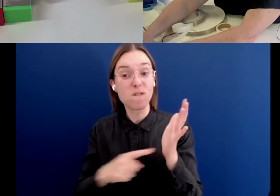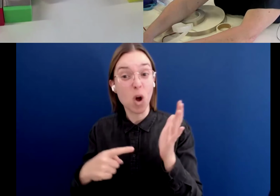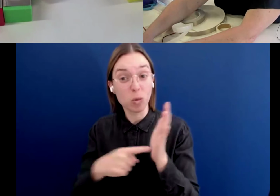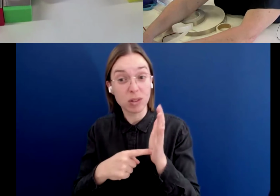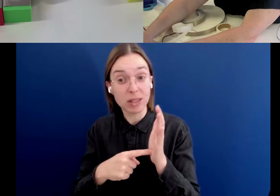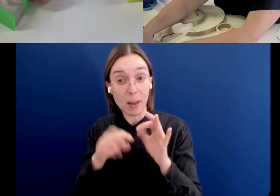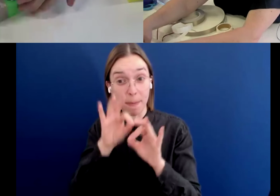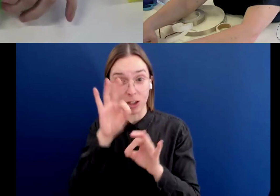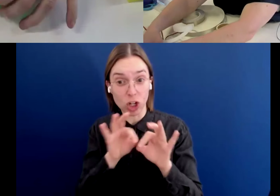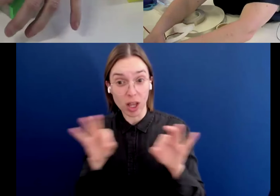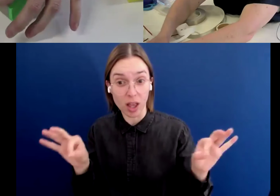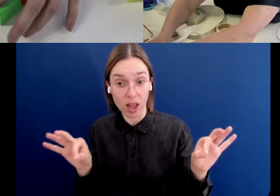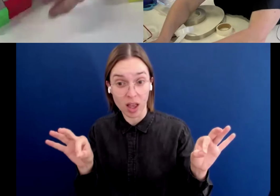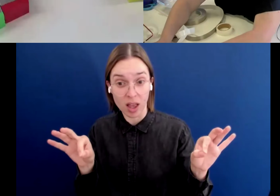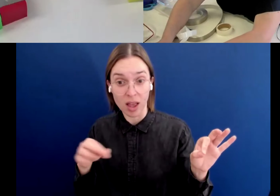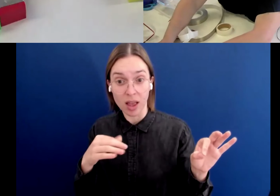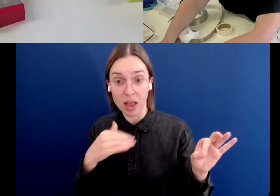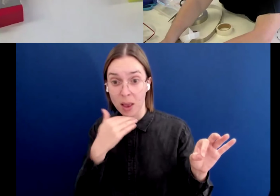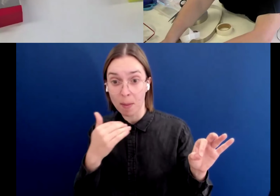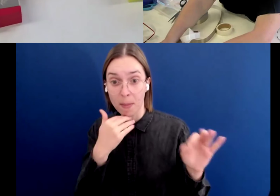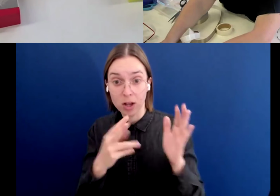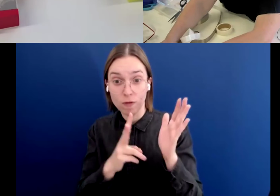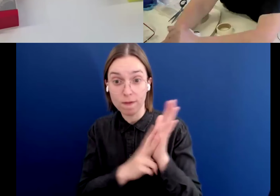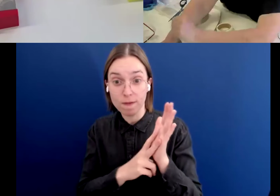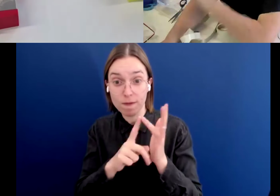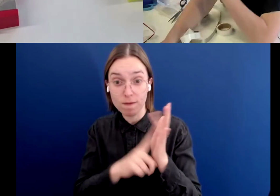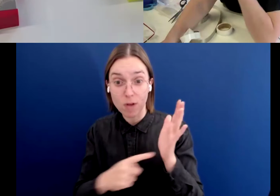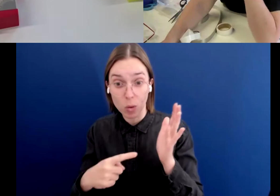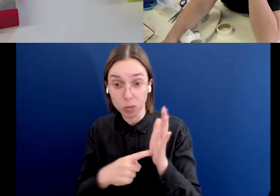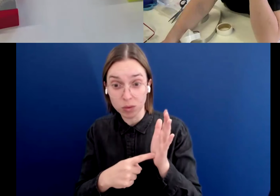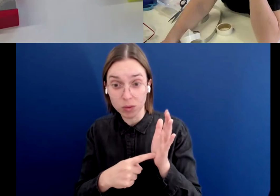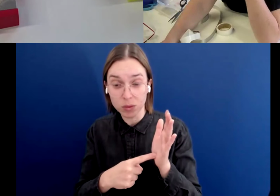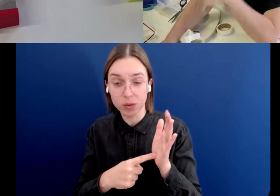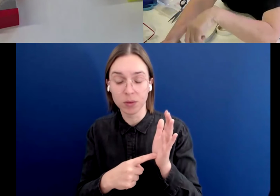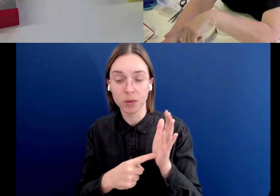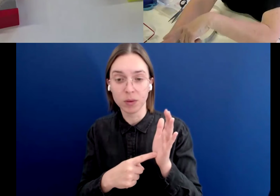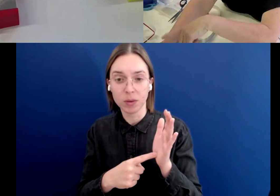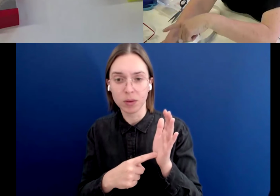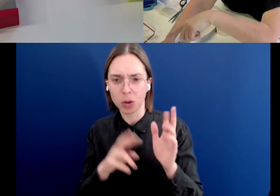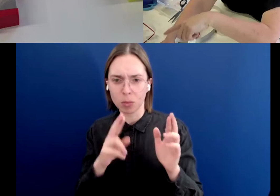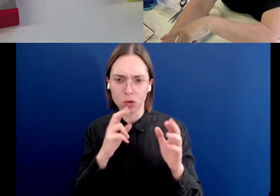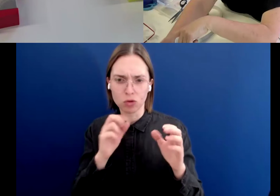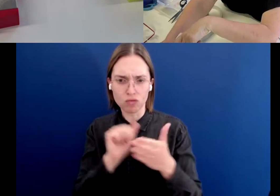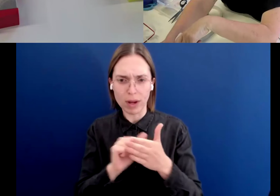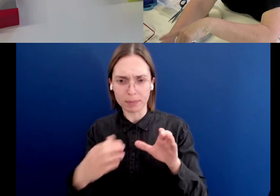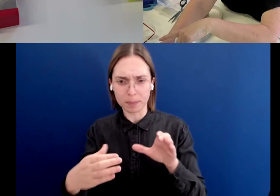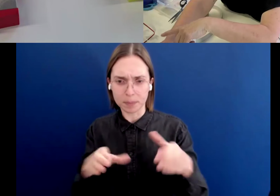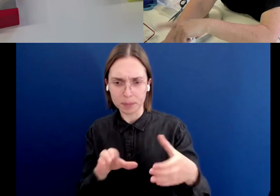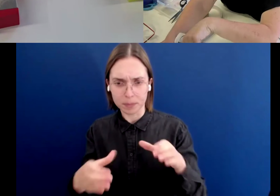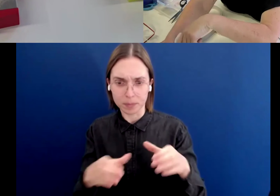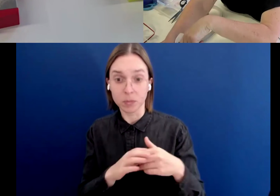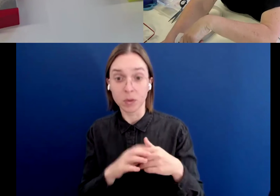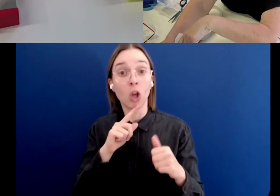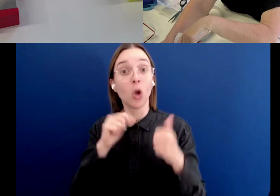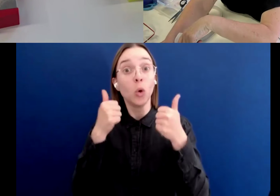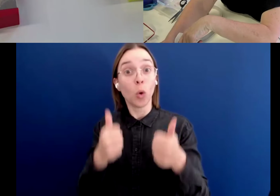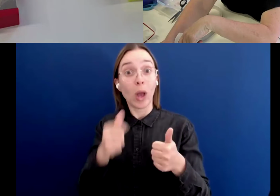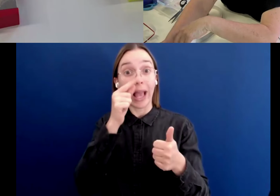that way around? Okay. These are great because you can check your